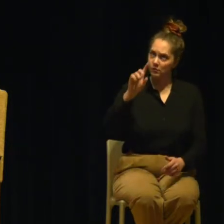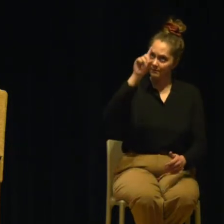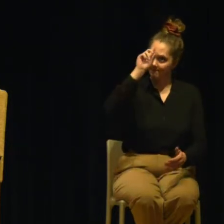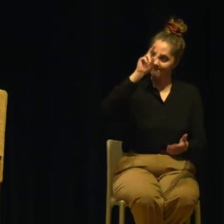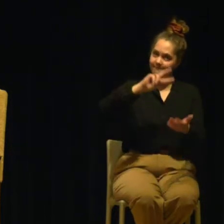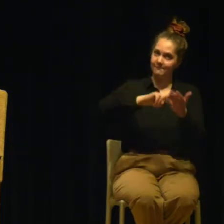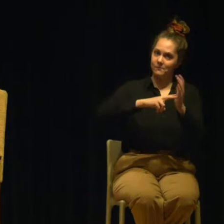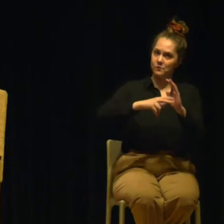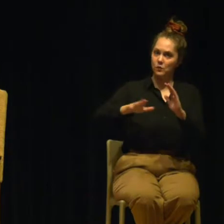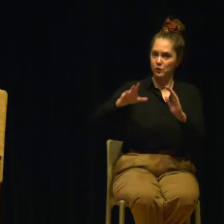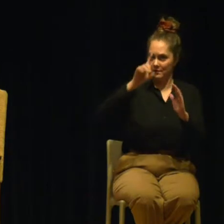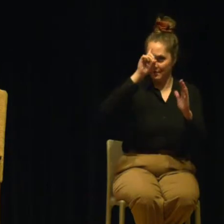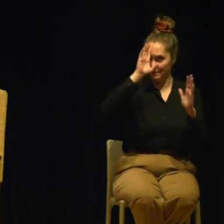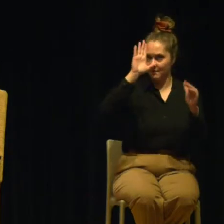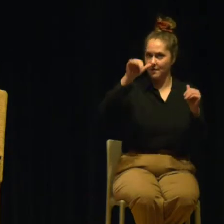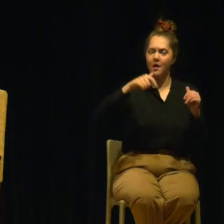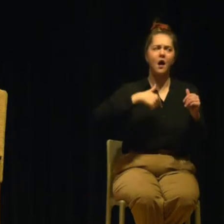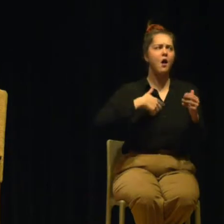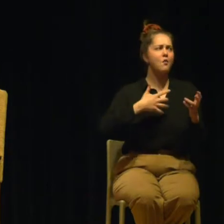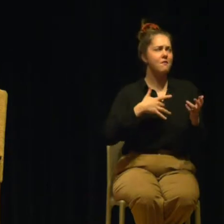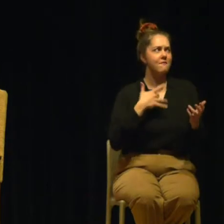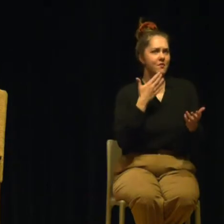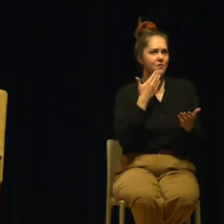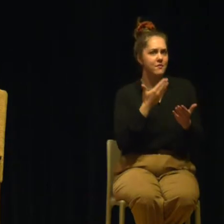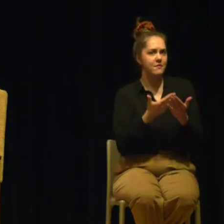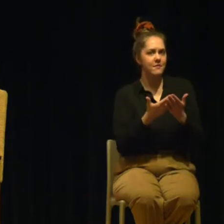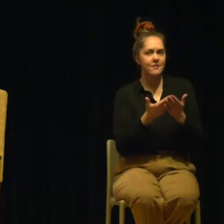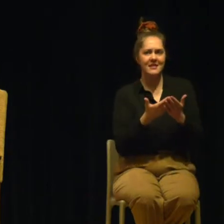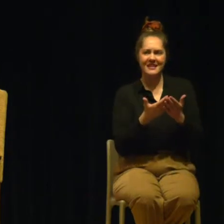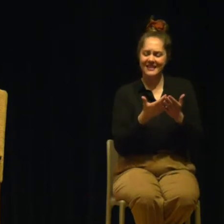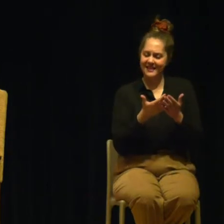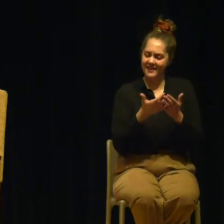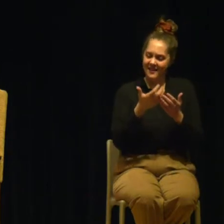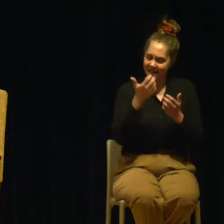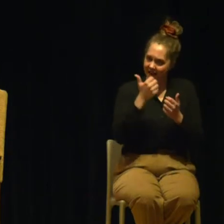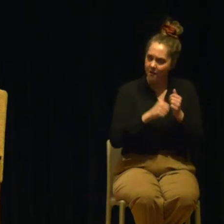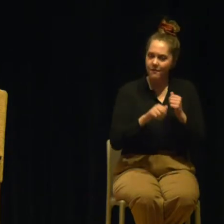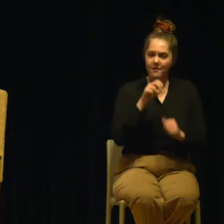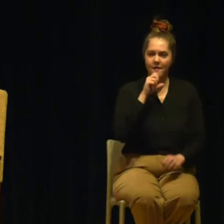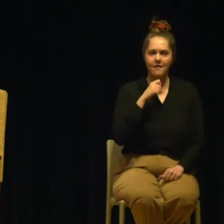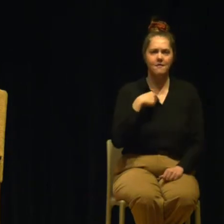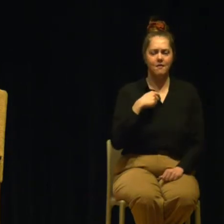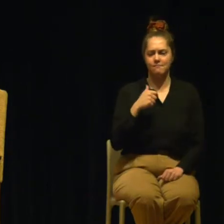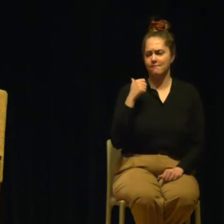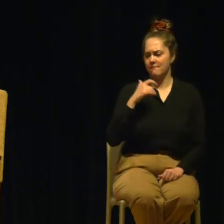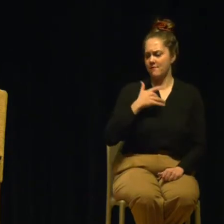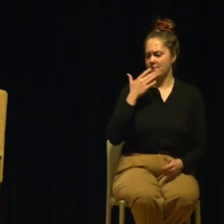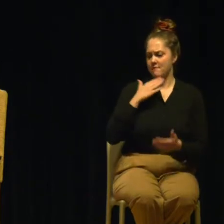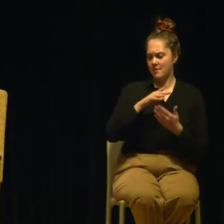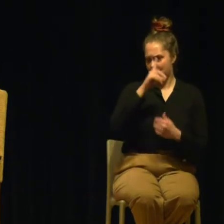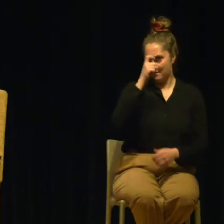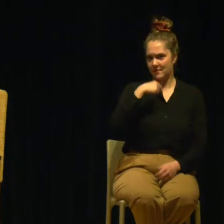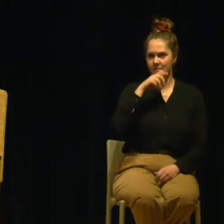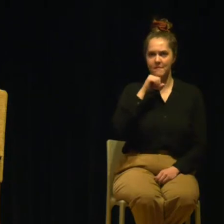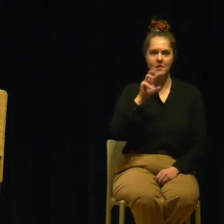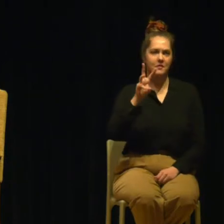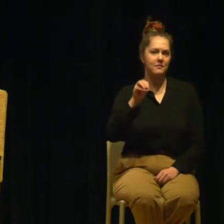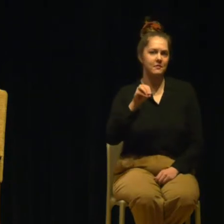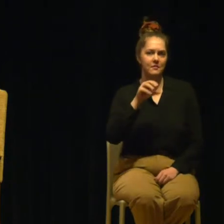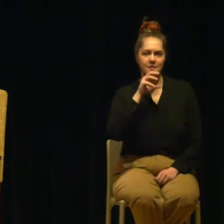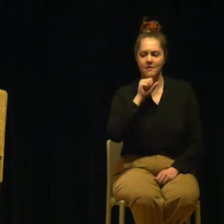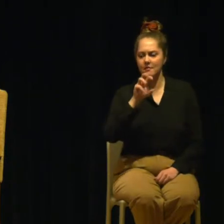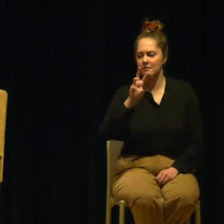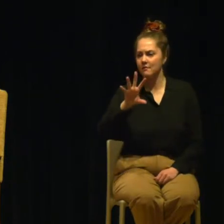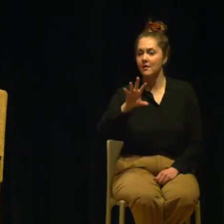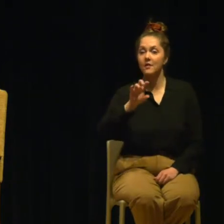your expectations that I want to feel good at every age. I'm not going to feel bad just because I'm 60 or 65.